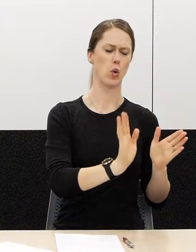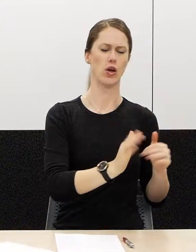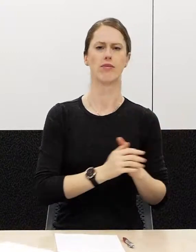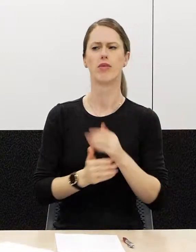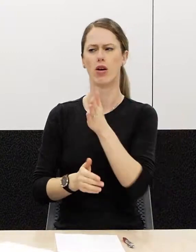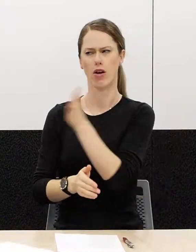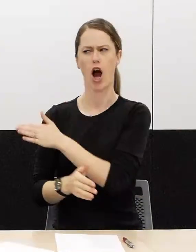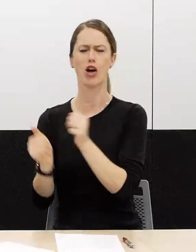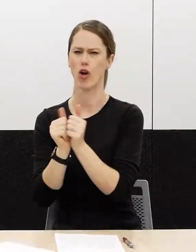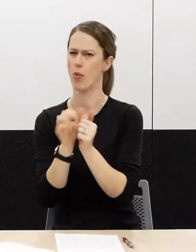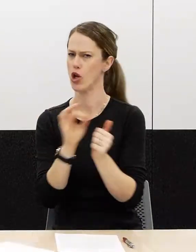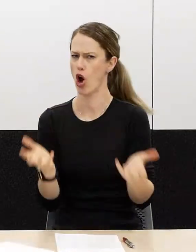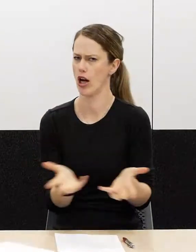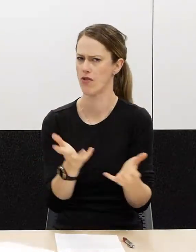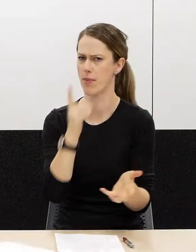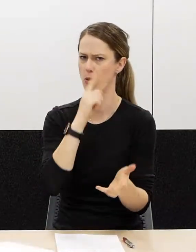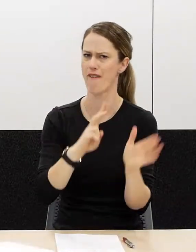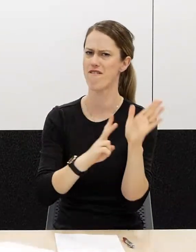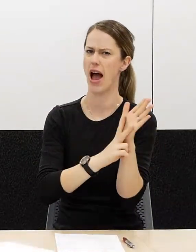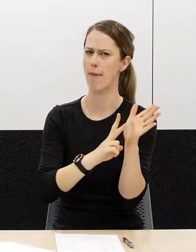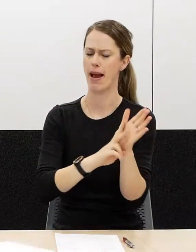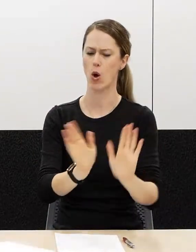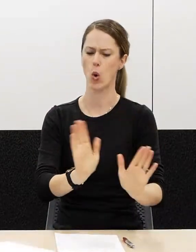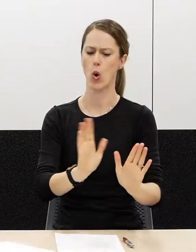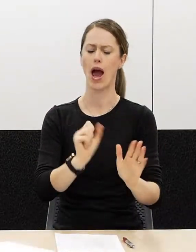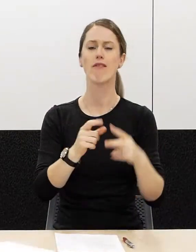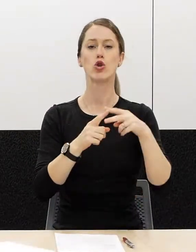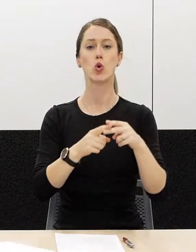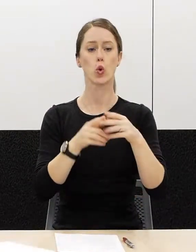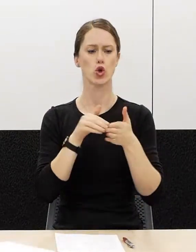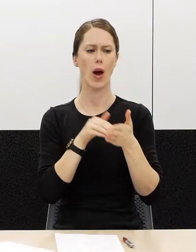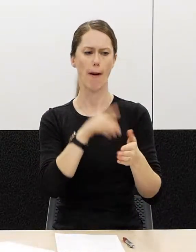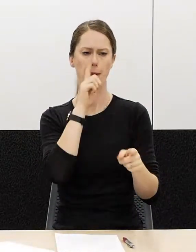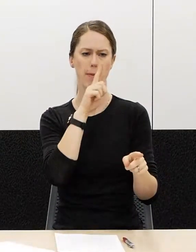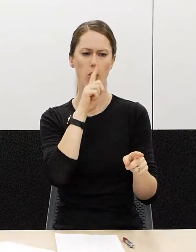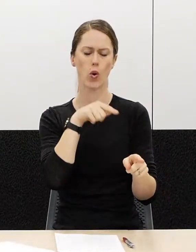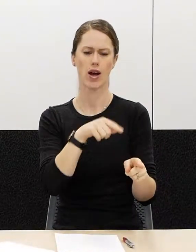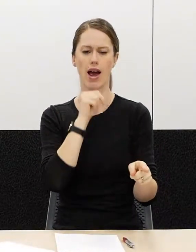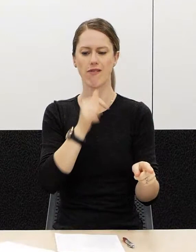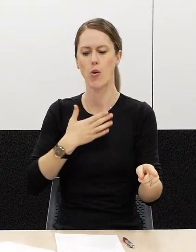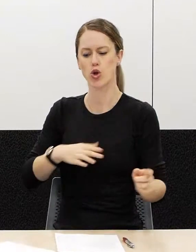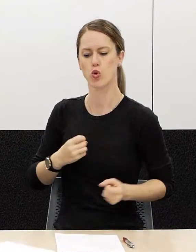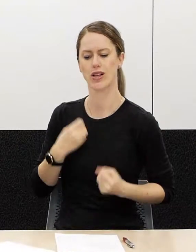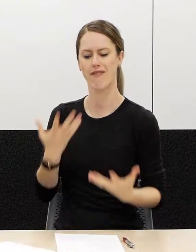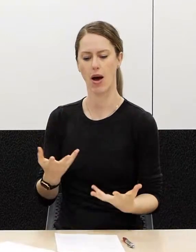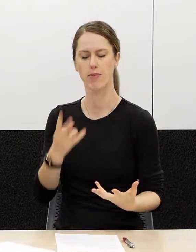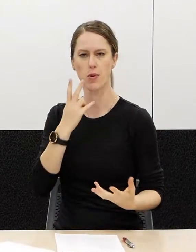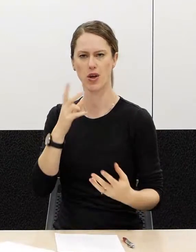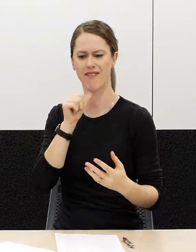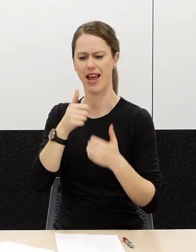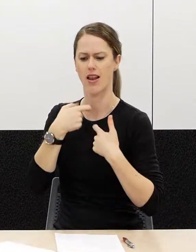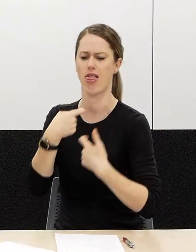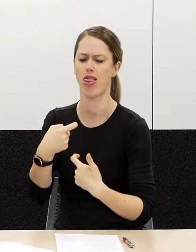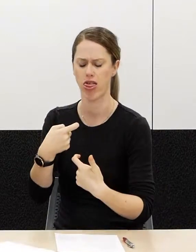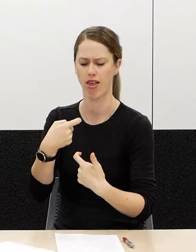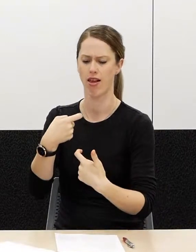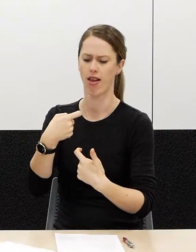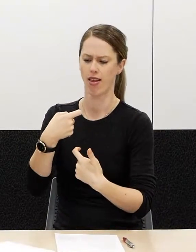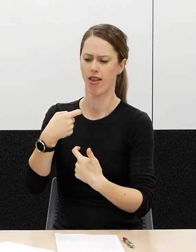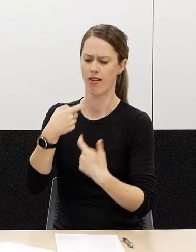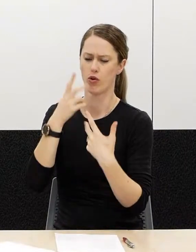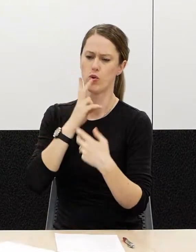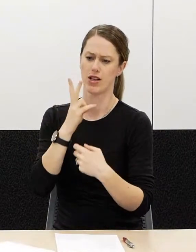not something we're encouraging people to do. It's there as a tool to help people who actually want to give up cigarette smoking. Their addiction